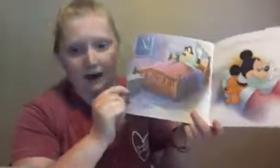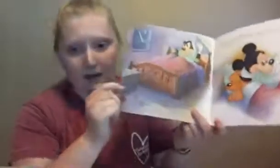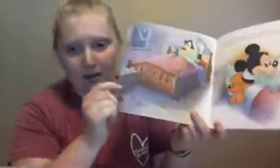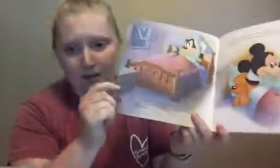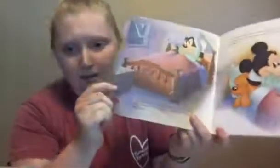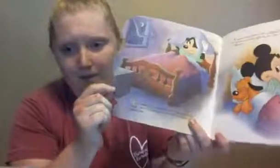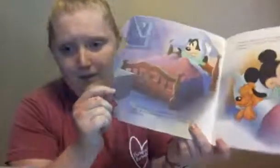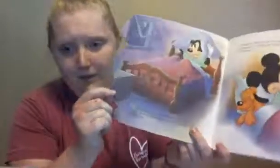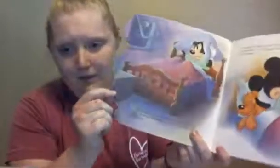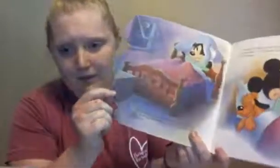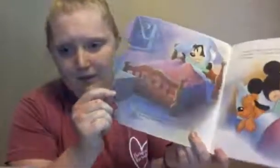help.